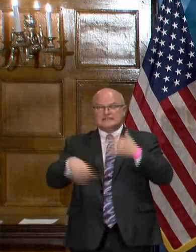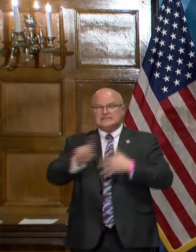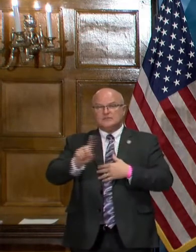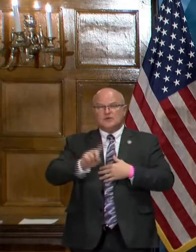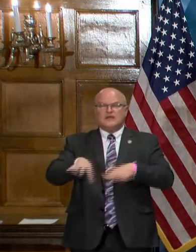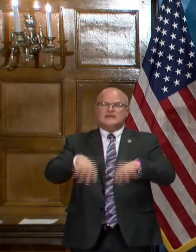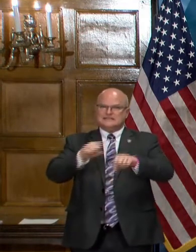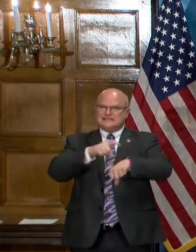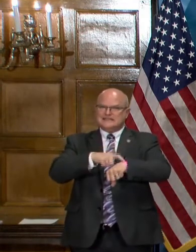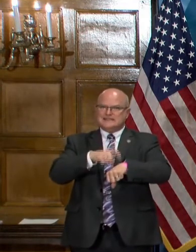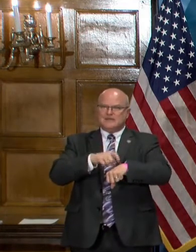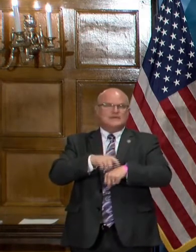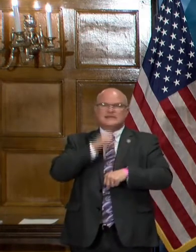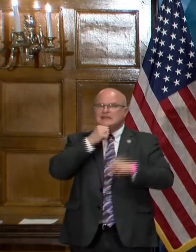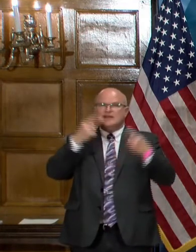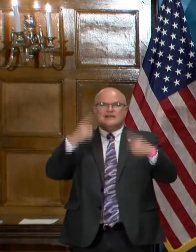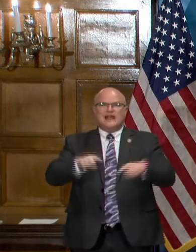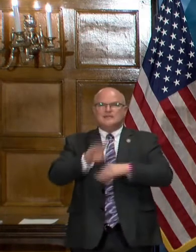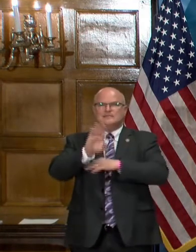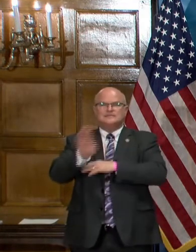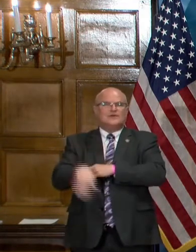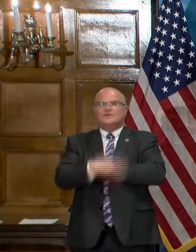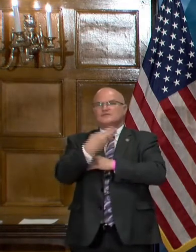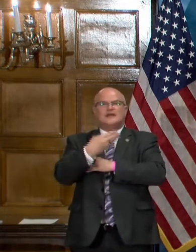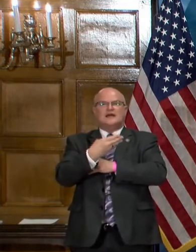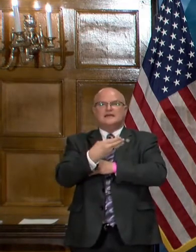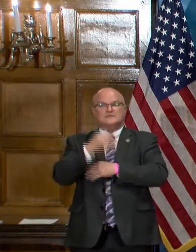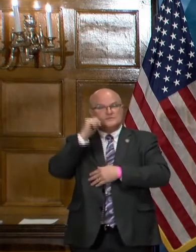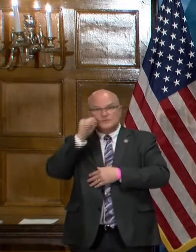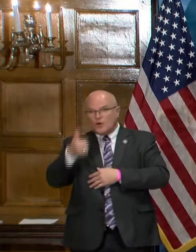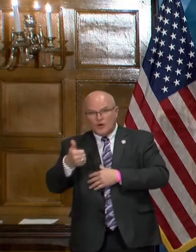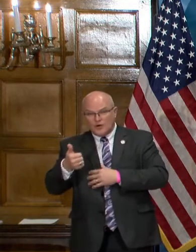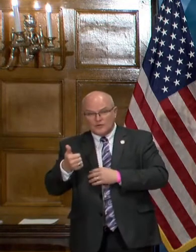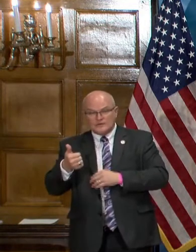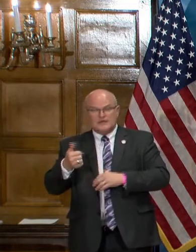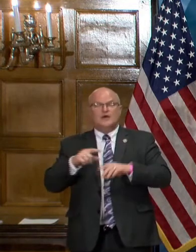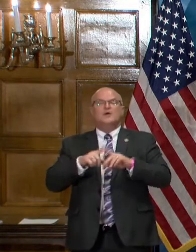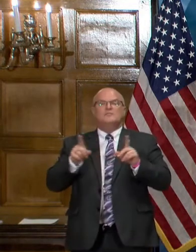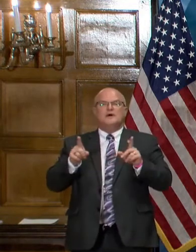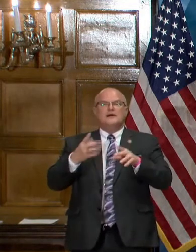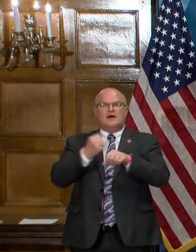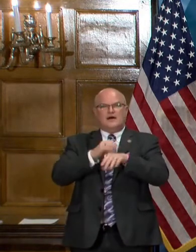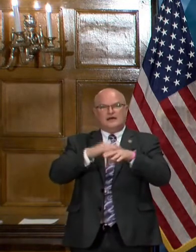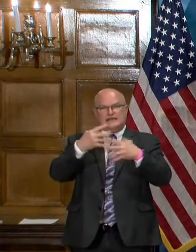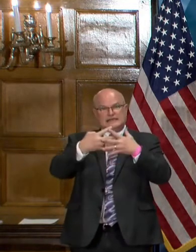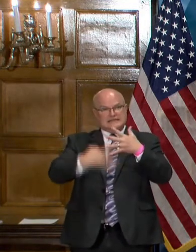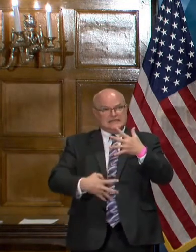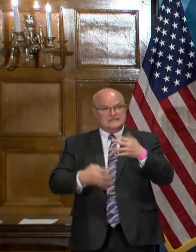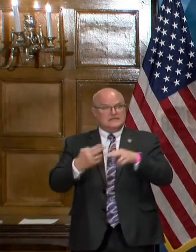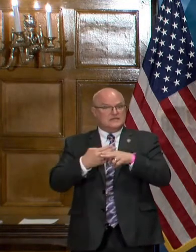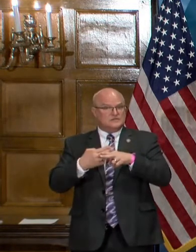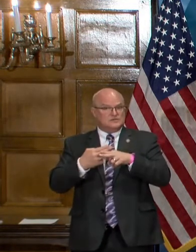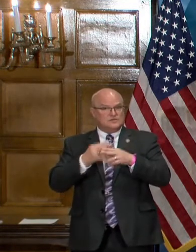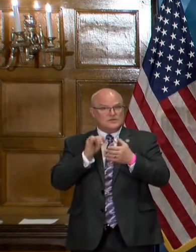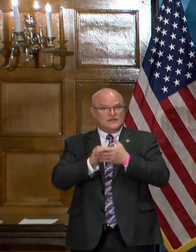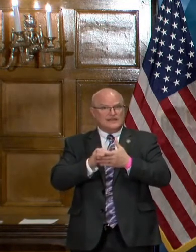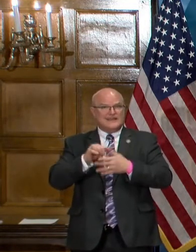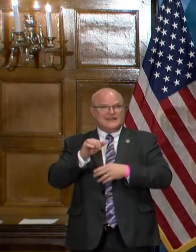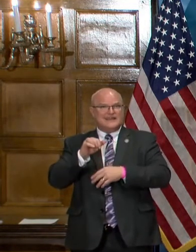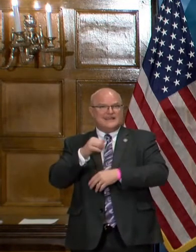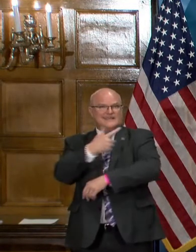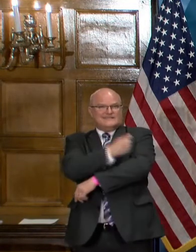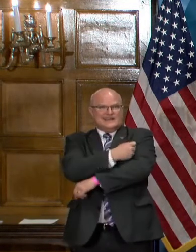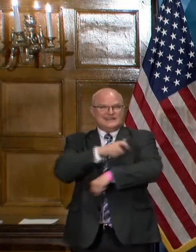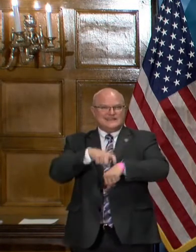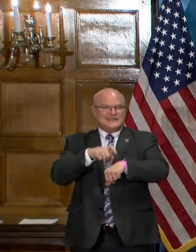take some time. It's not going to happen necessarily tomorrow, but you can get on a list, and as soon as that your